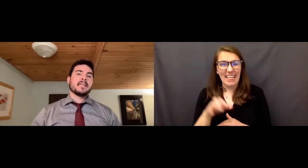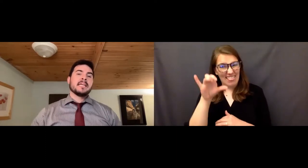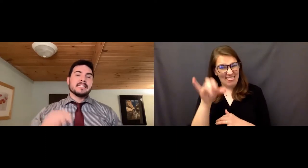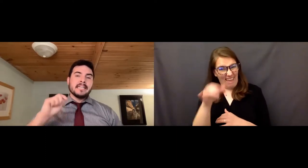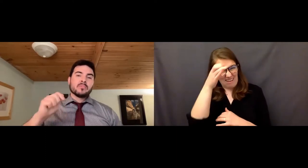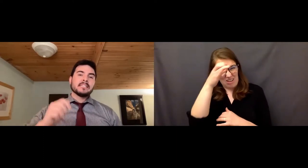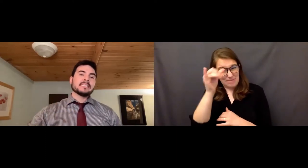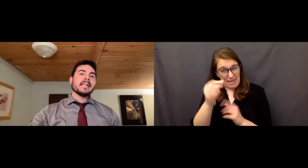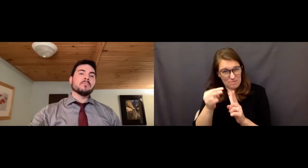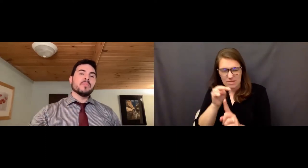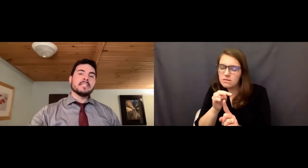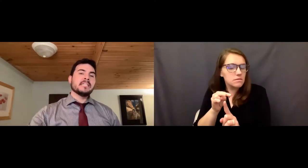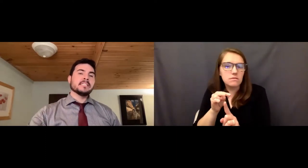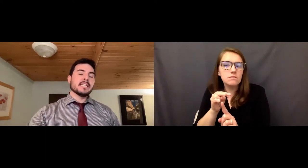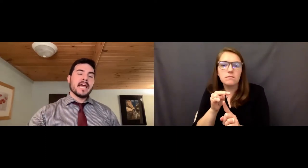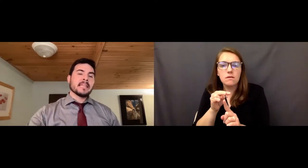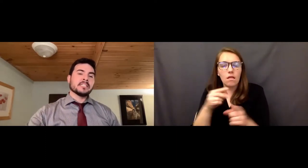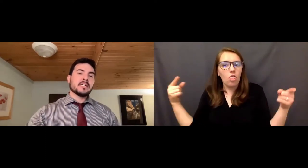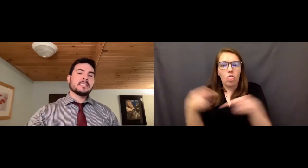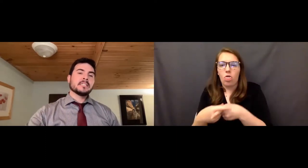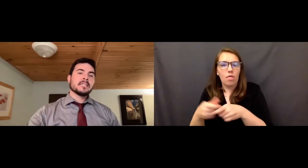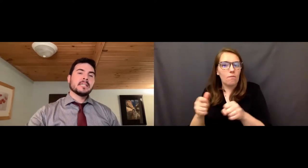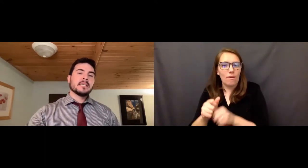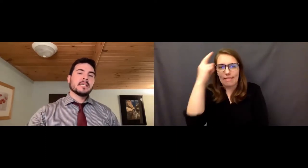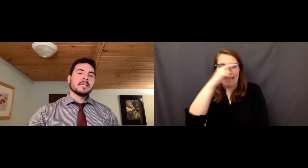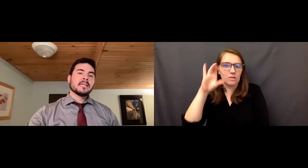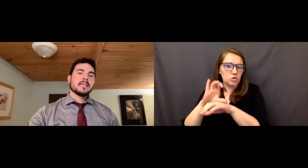mentality is irreconcilable with the teachings of the Catholic Church.